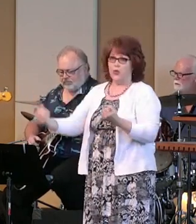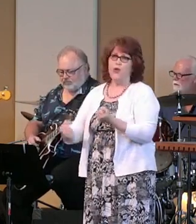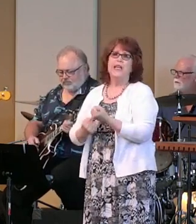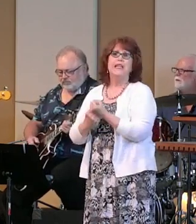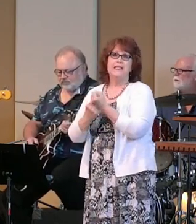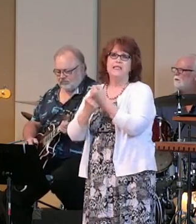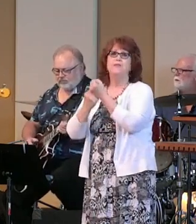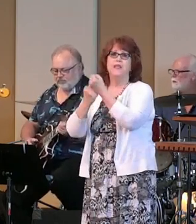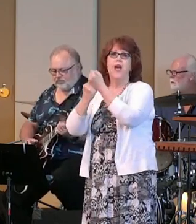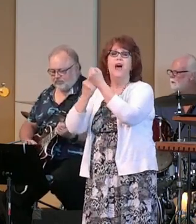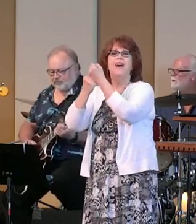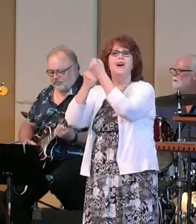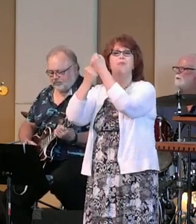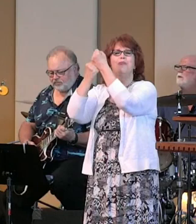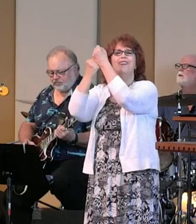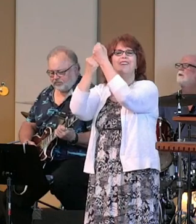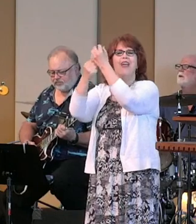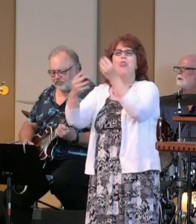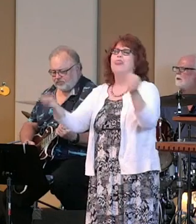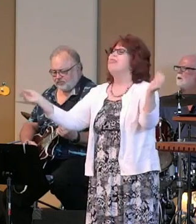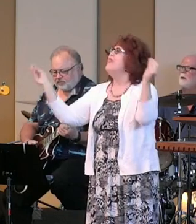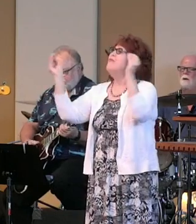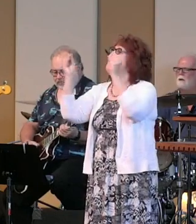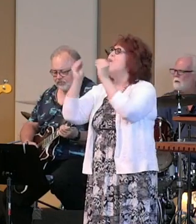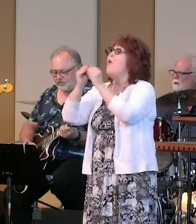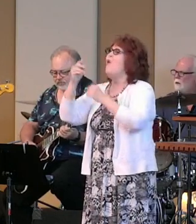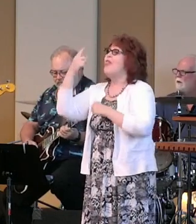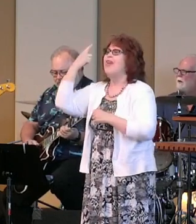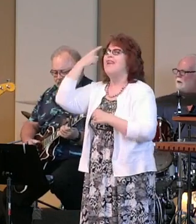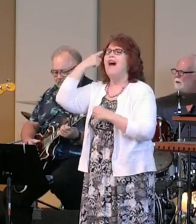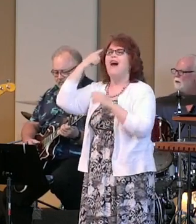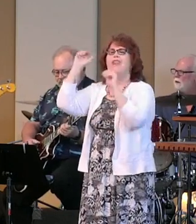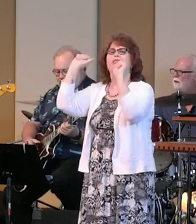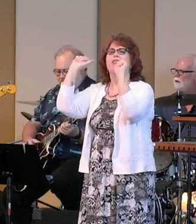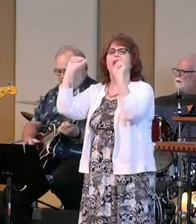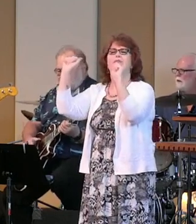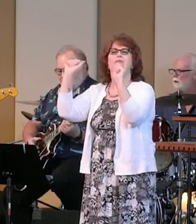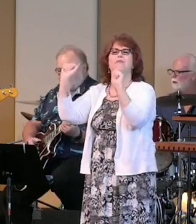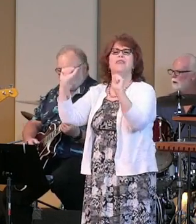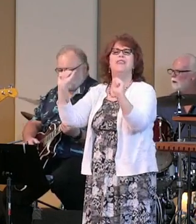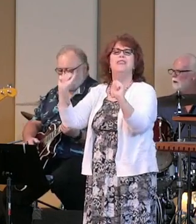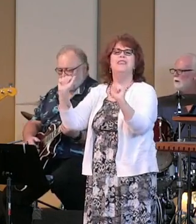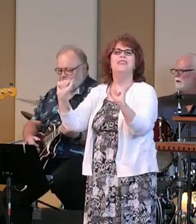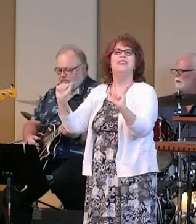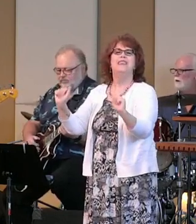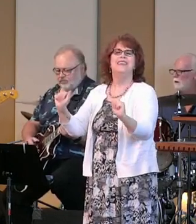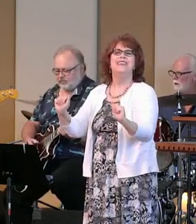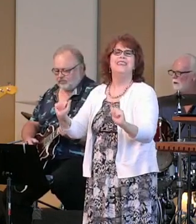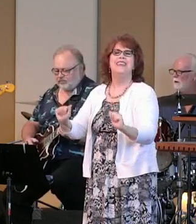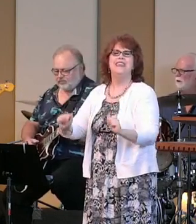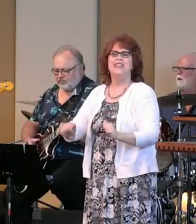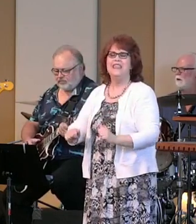You raise me up to more than I can be.